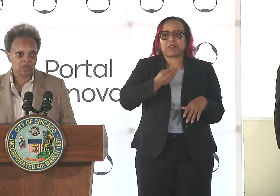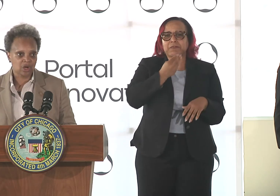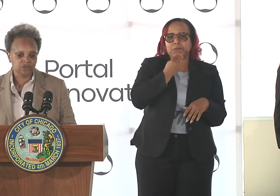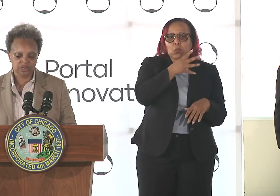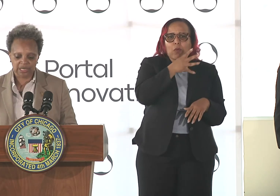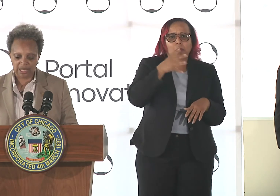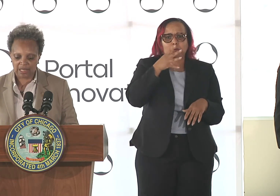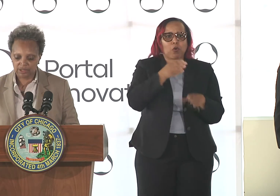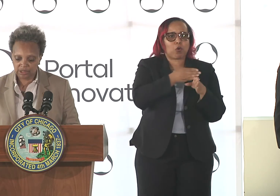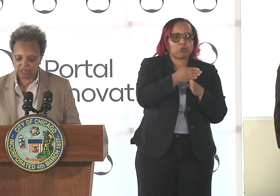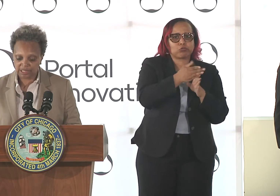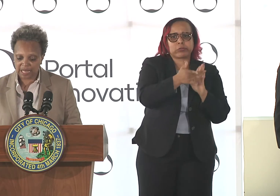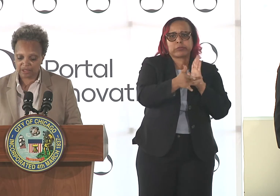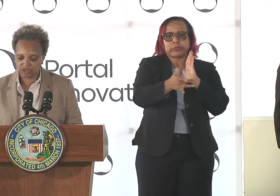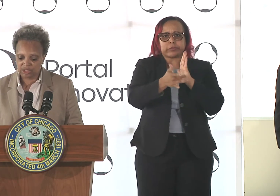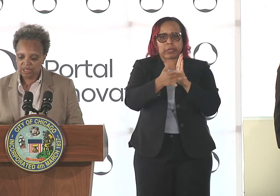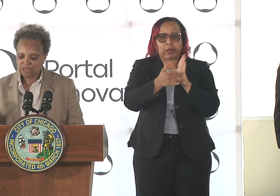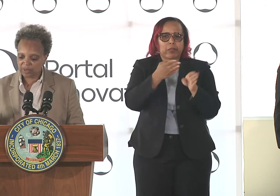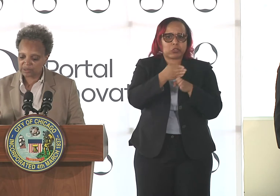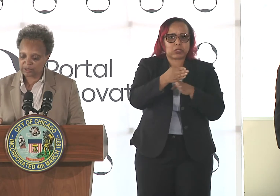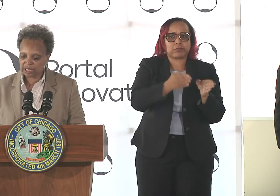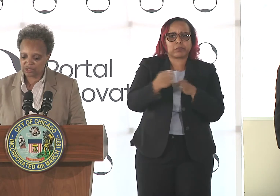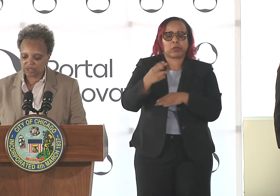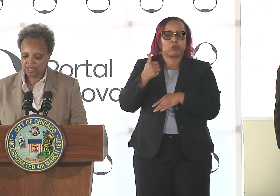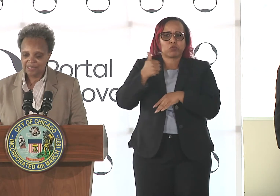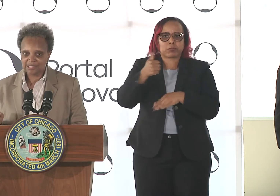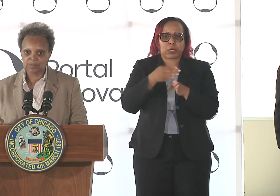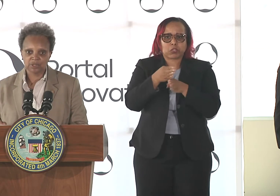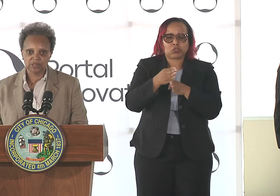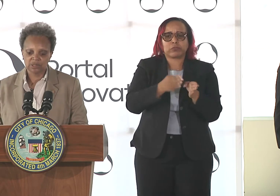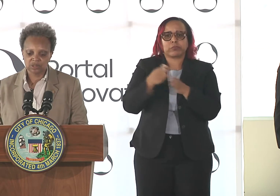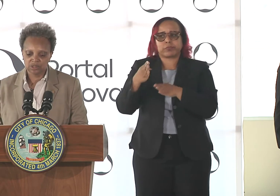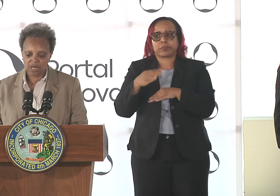and agriculture to technology, transportation,